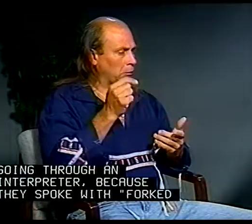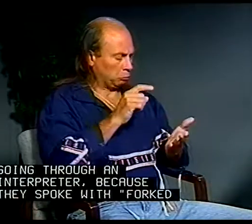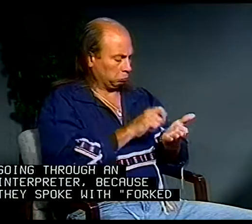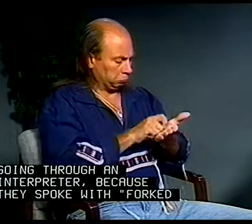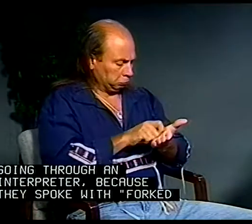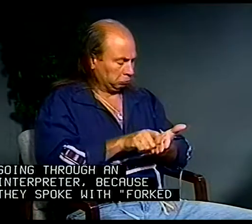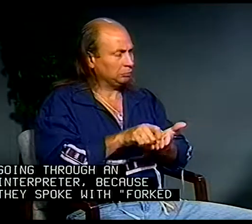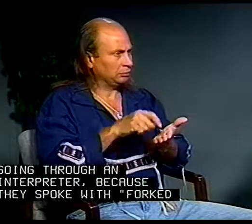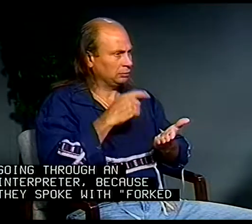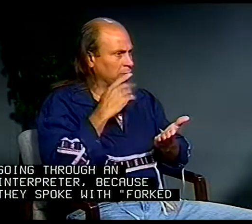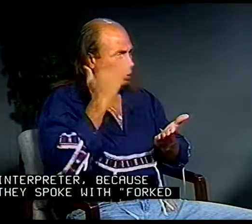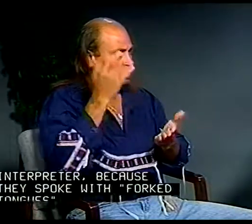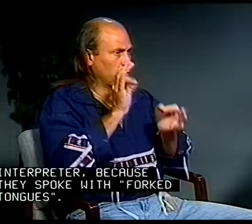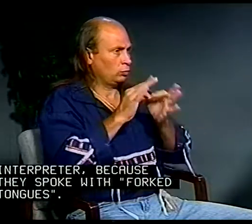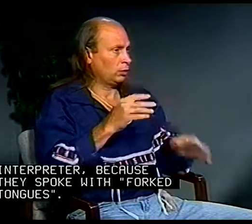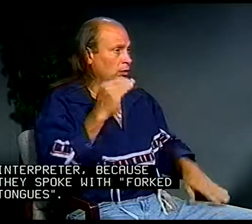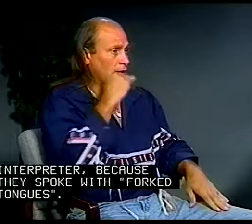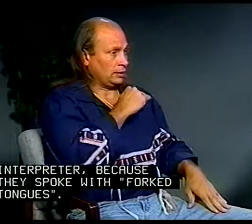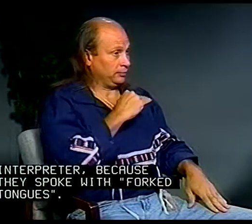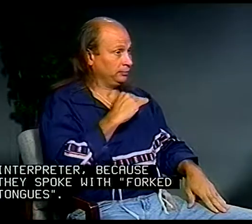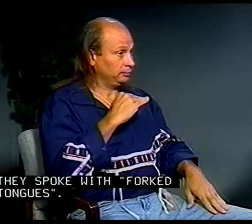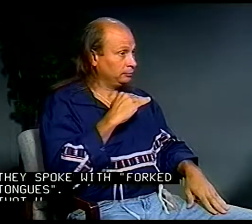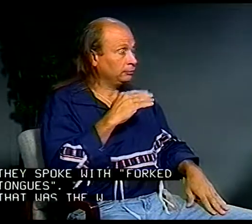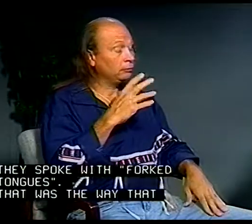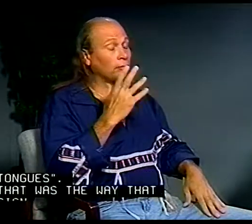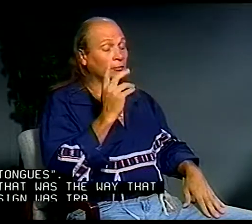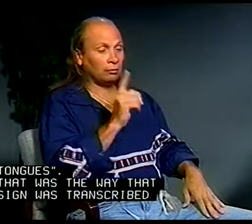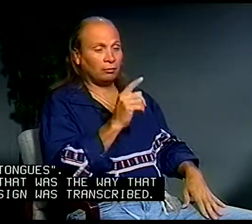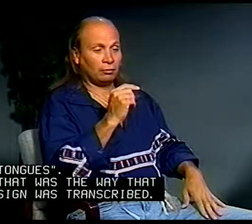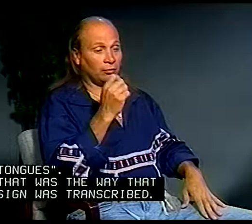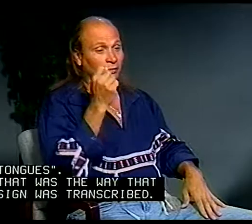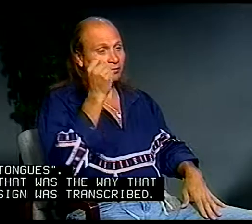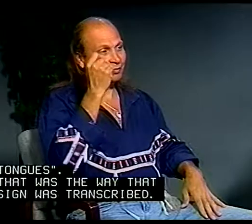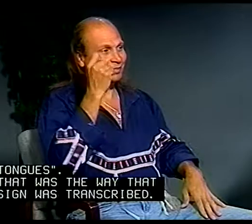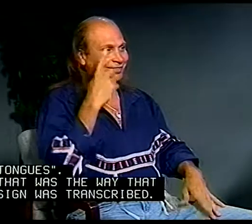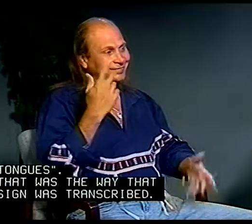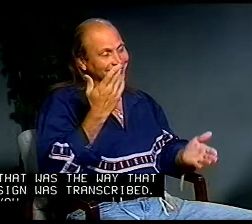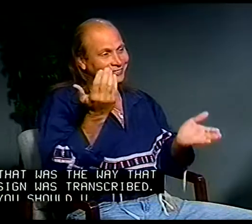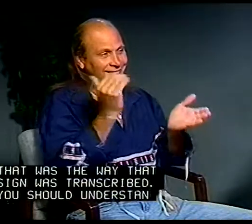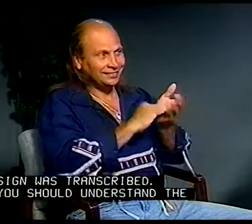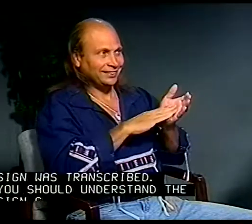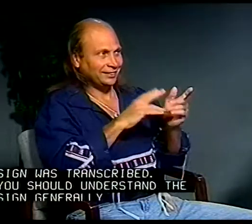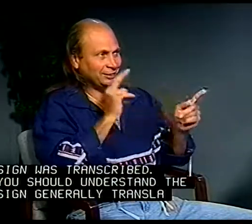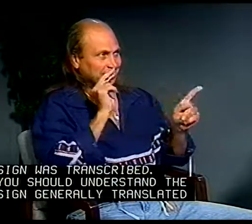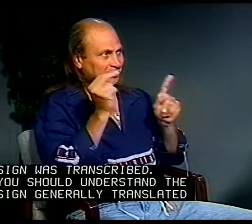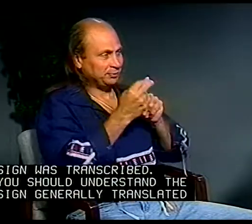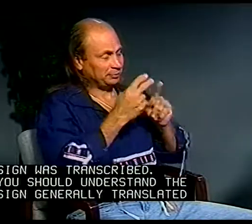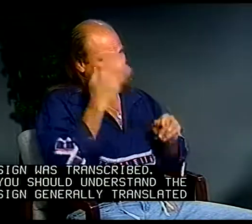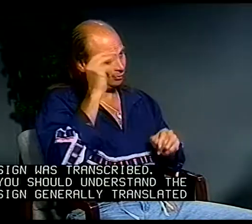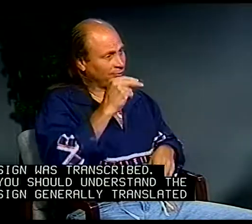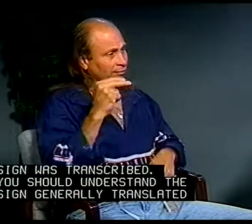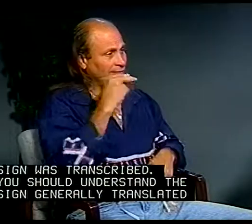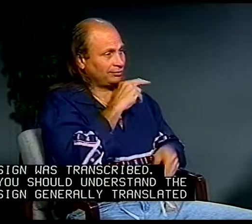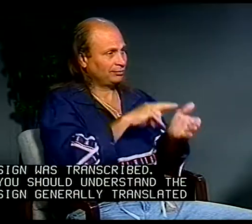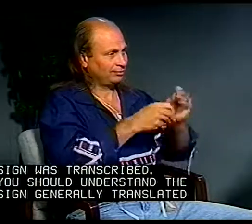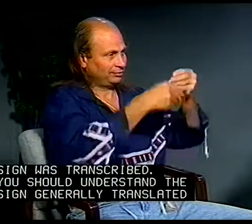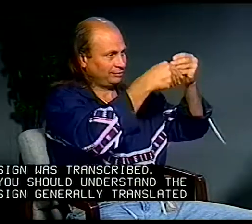interpreter because they spoke with forked tongues. That's the way it was transcribed. You should understand,